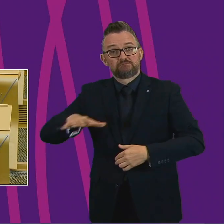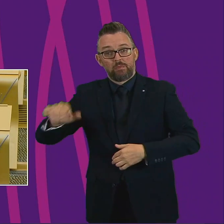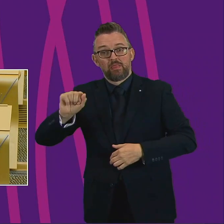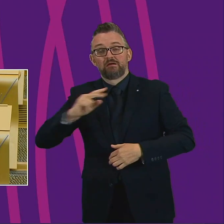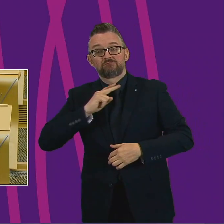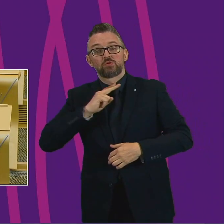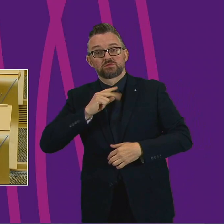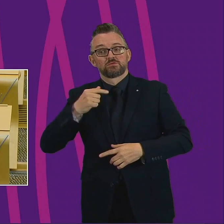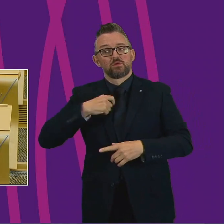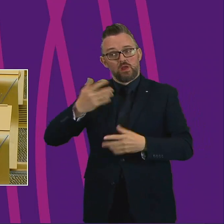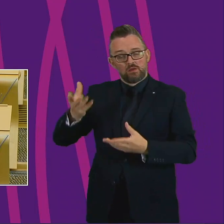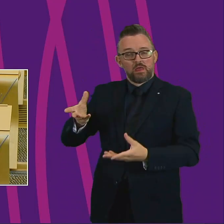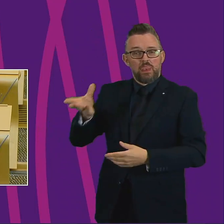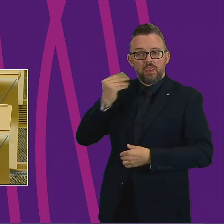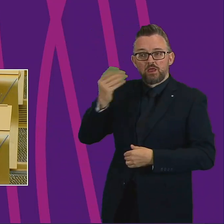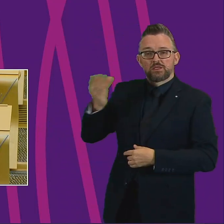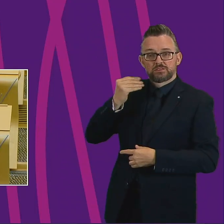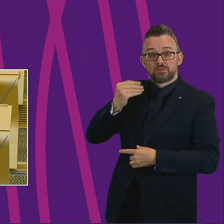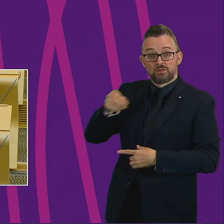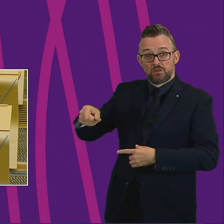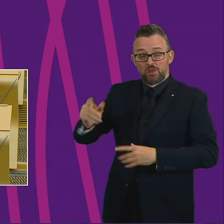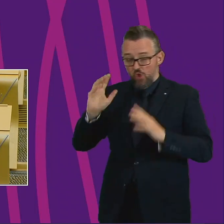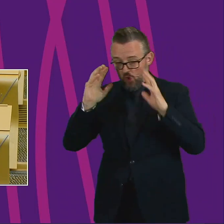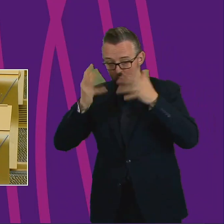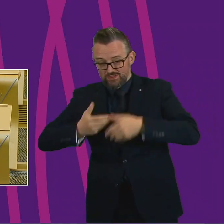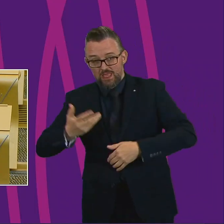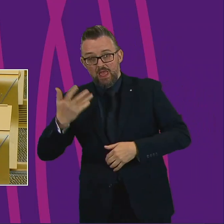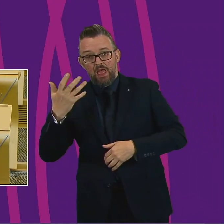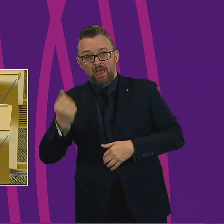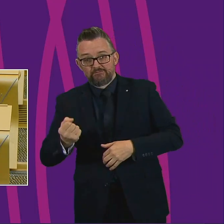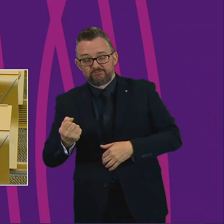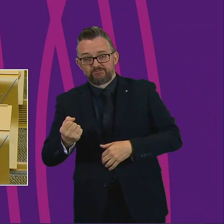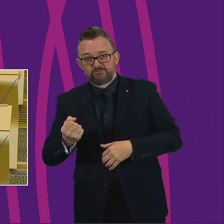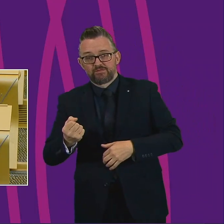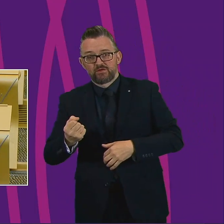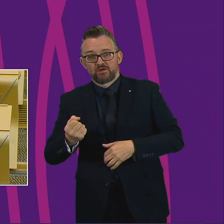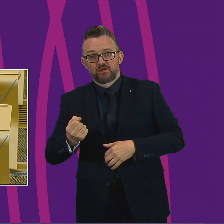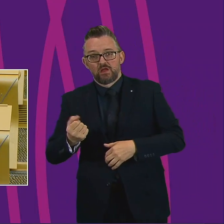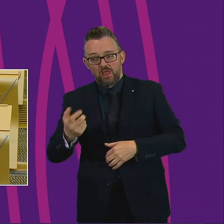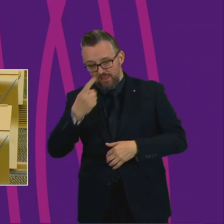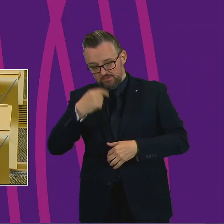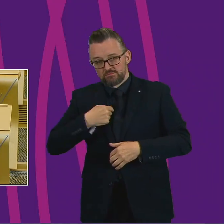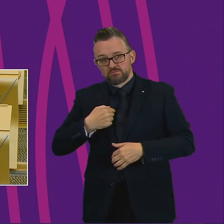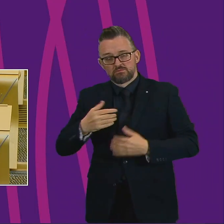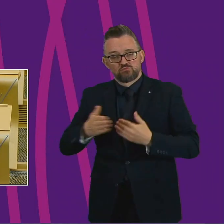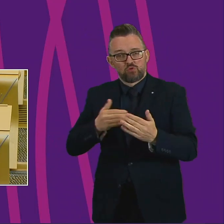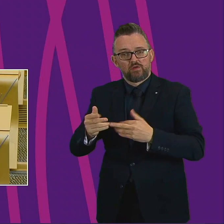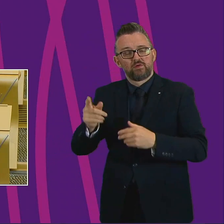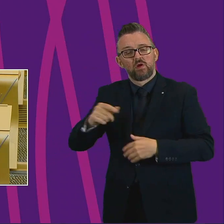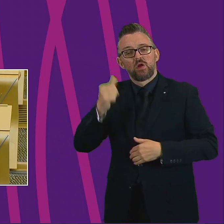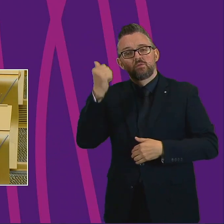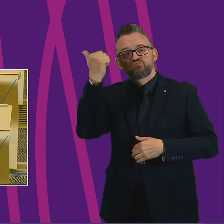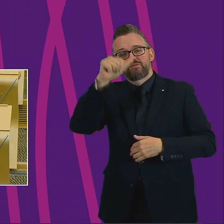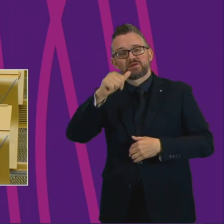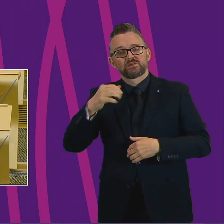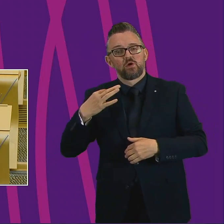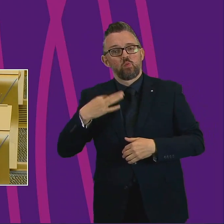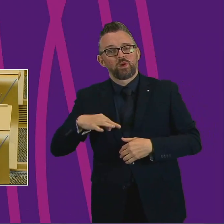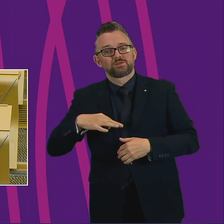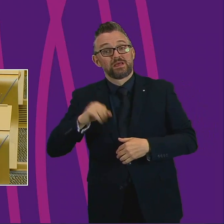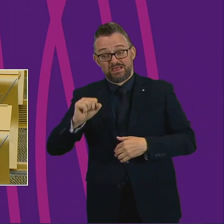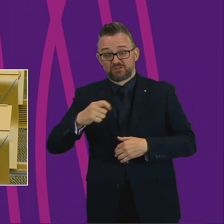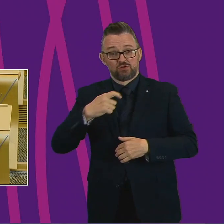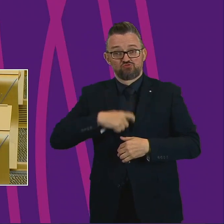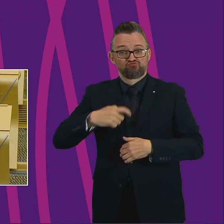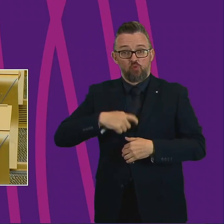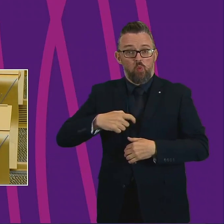that they are, where they have shared concerns, that those shared concerns are addressed. That is Professor White's daily role and